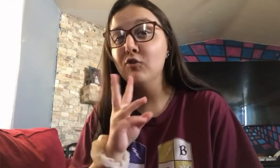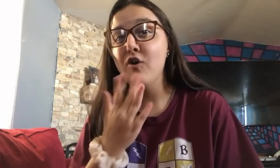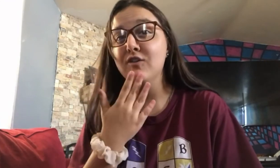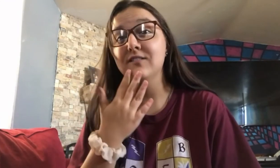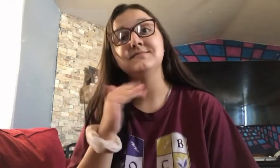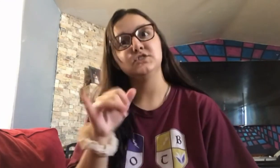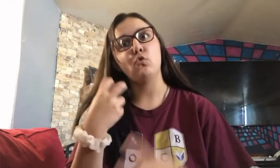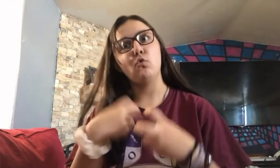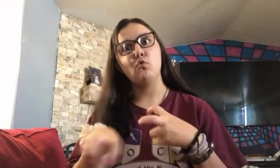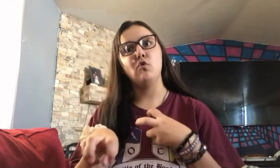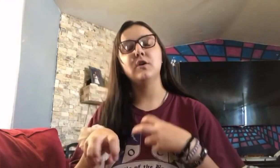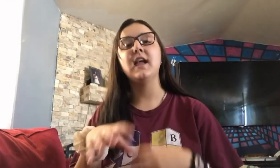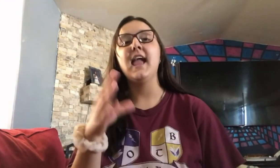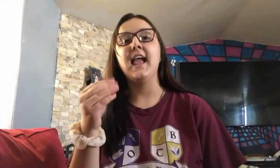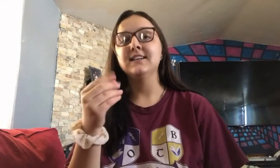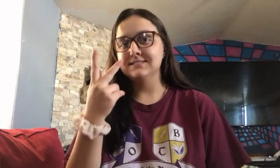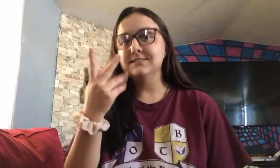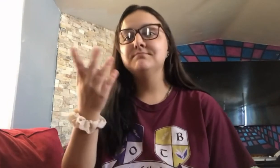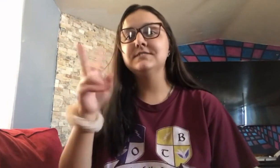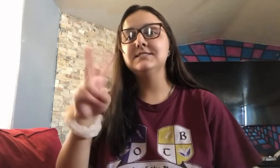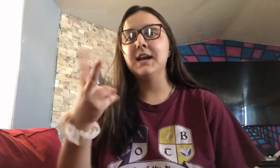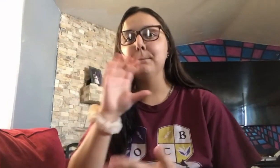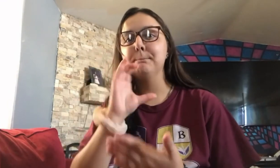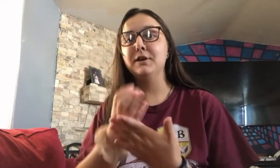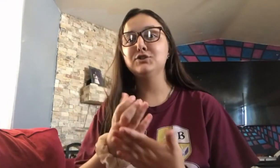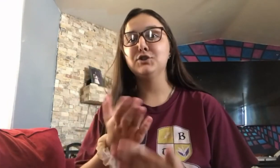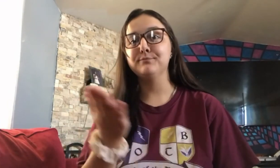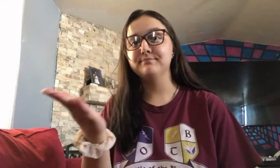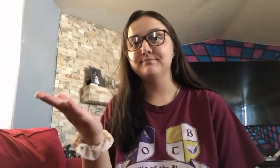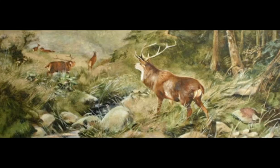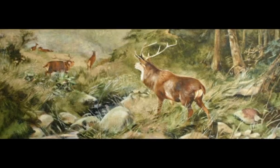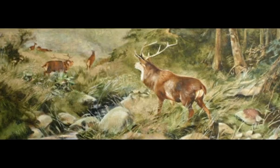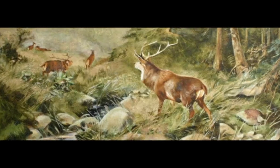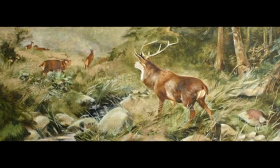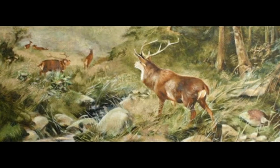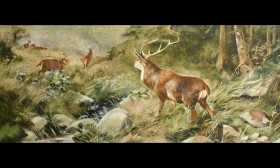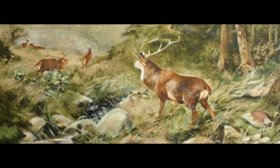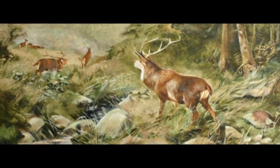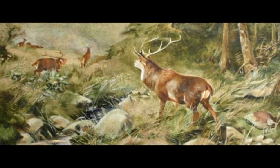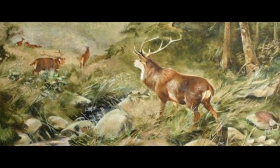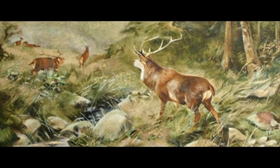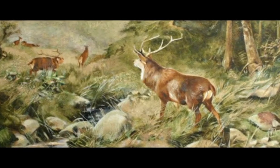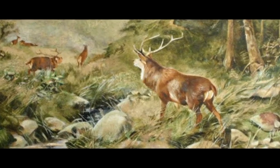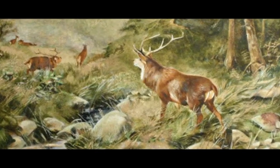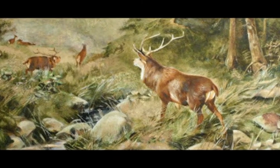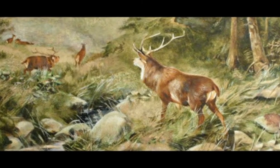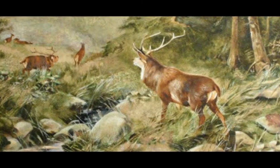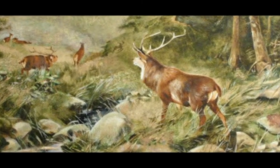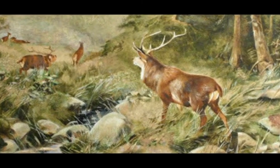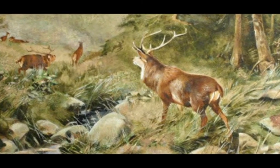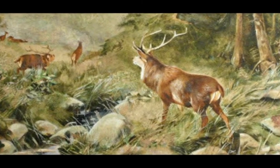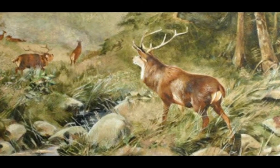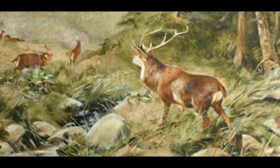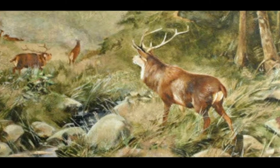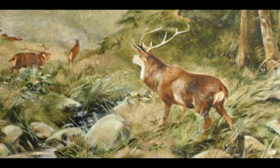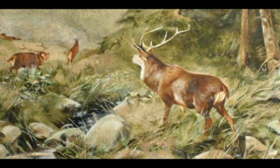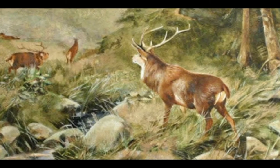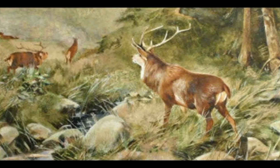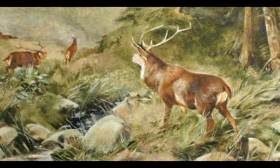painter which is a very difficult medium. Here's the second picture. It cuts to a moving photo of elk in the forest. It cuts back to the